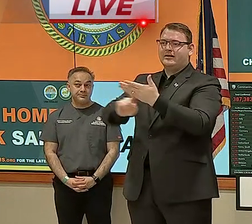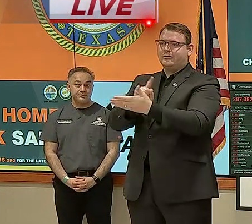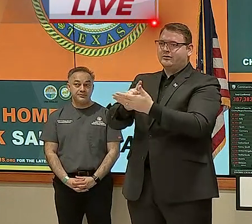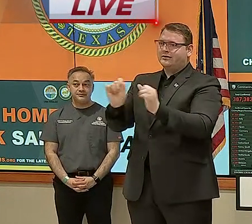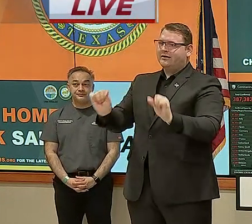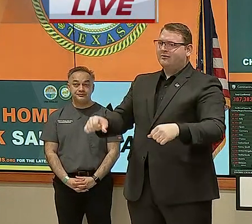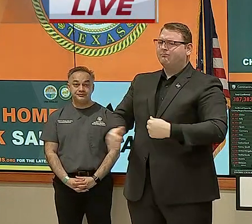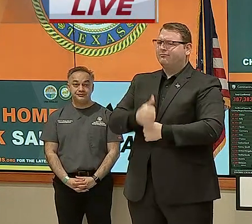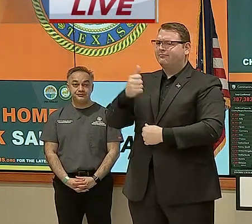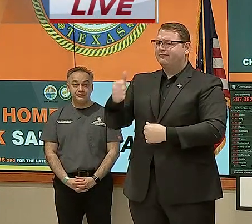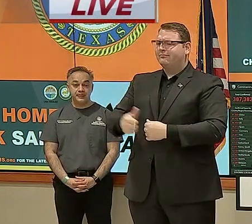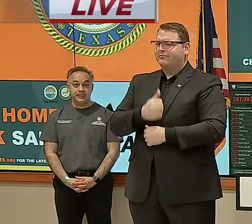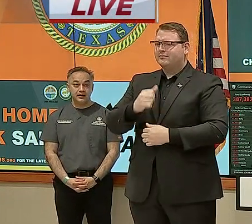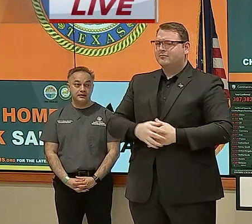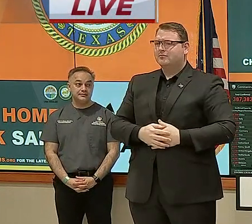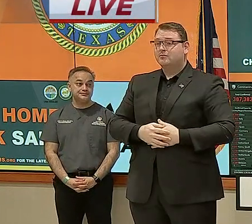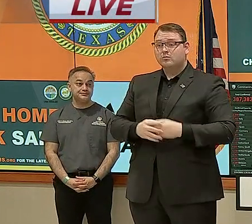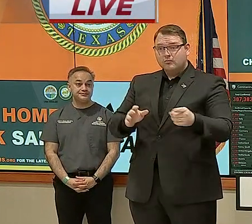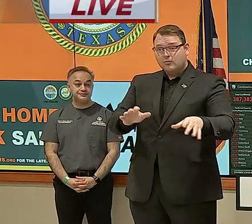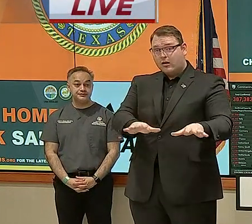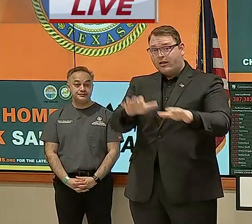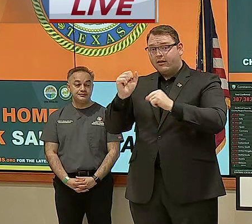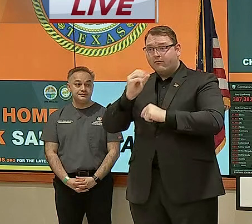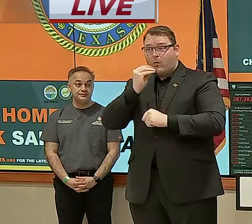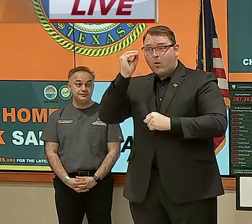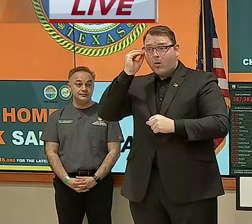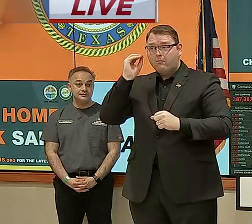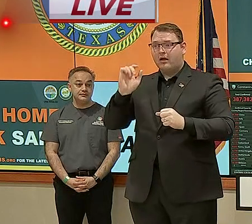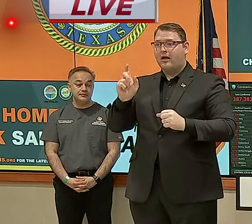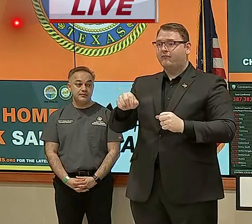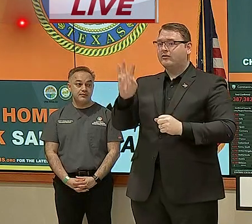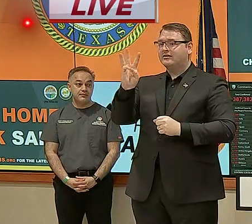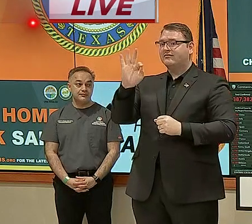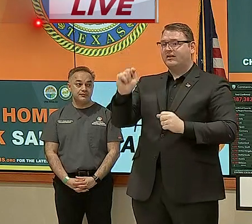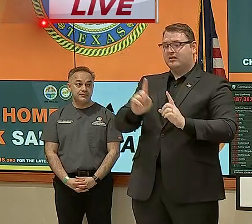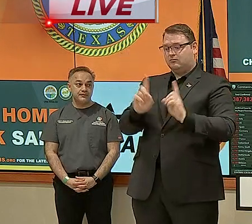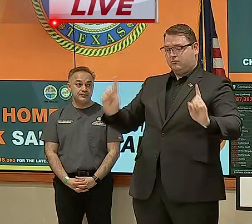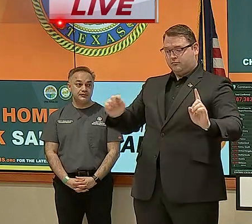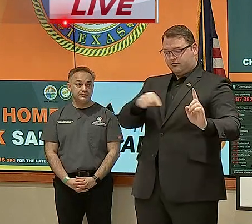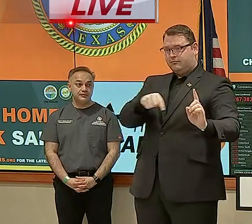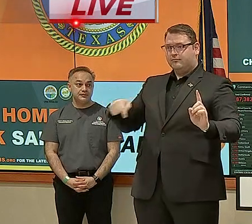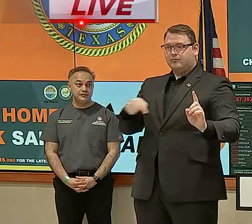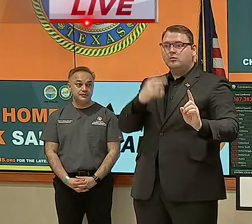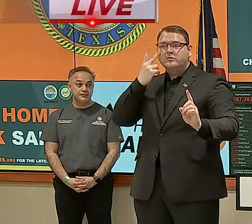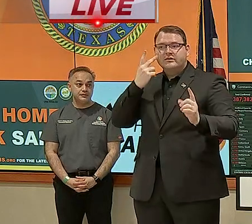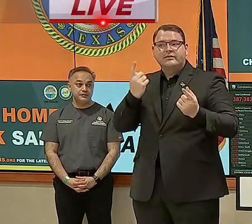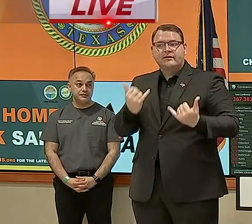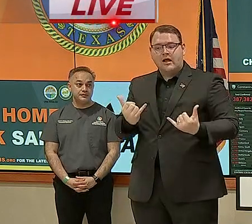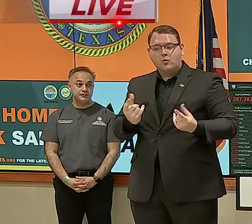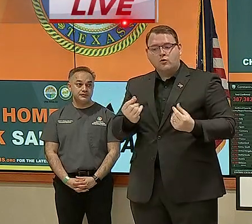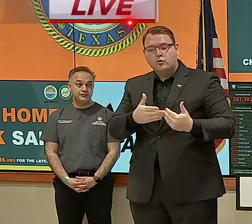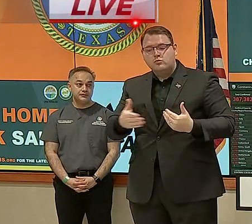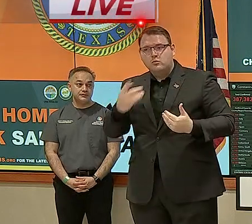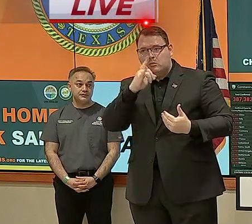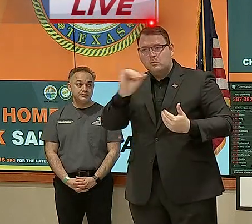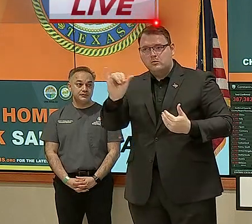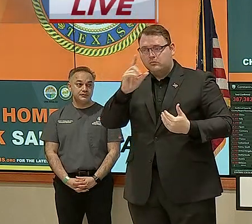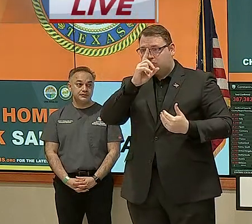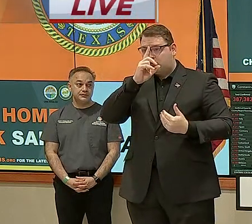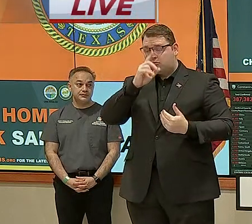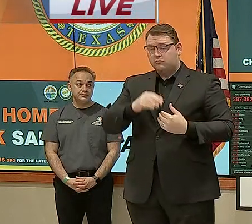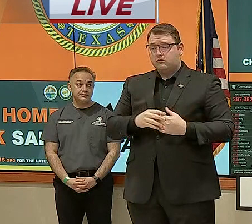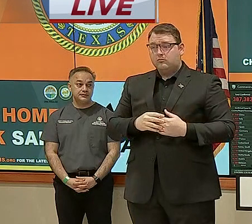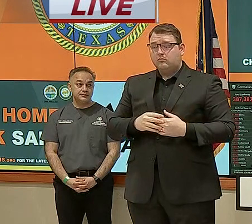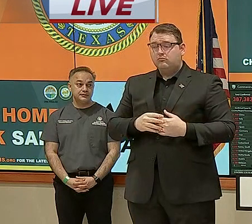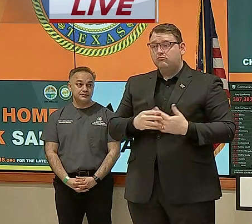any person, and we'll see how we do with that. folks can leave their home to care for a family